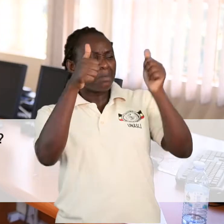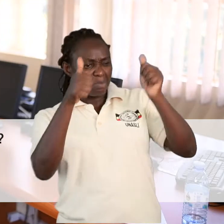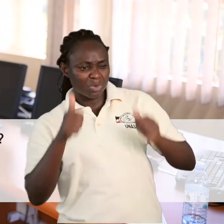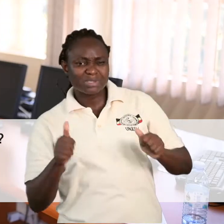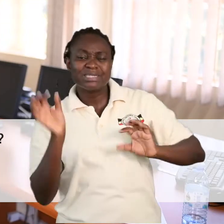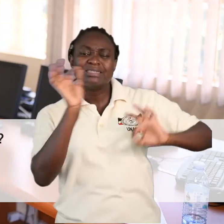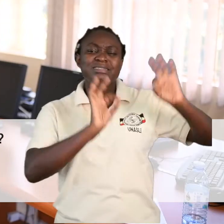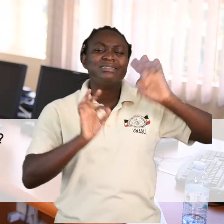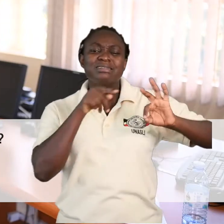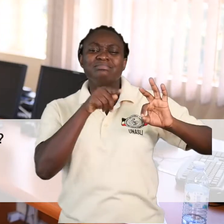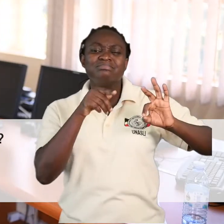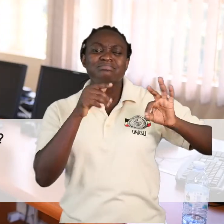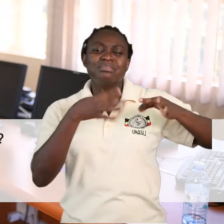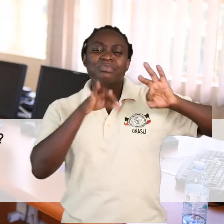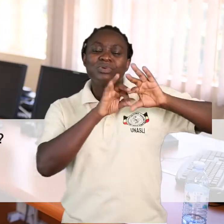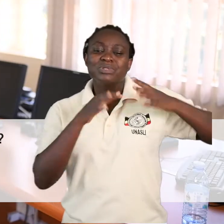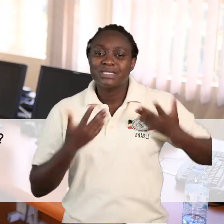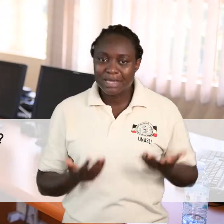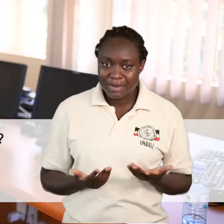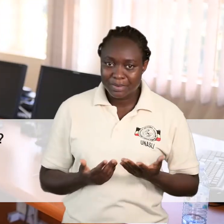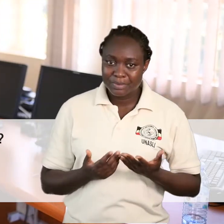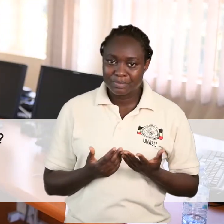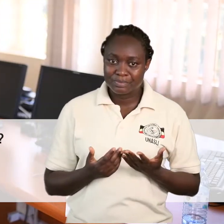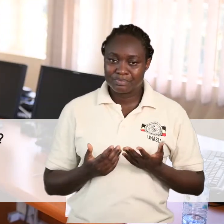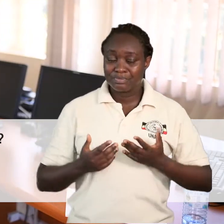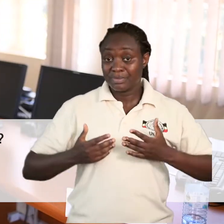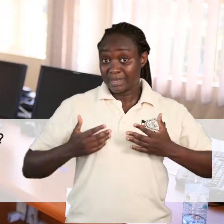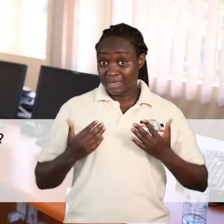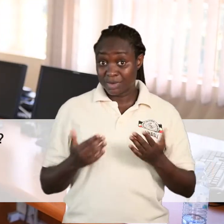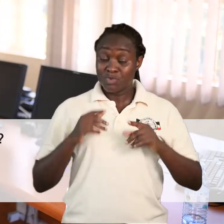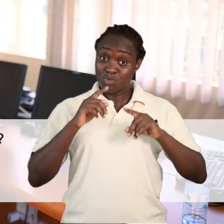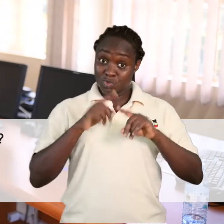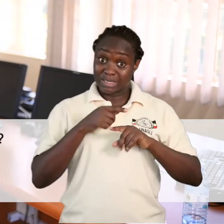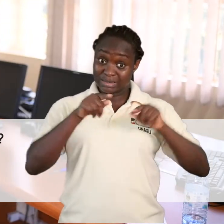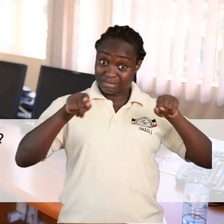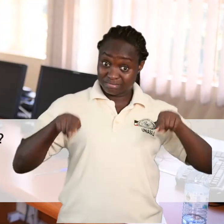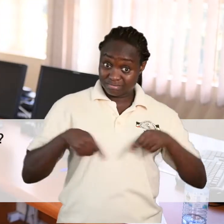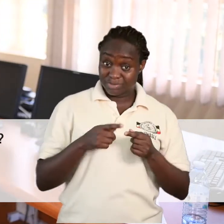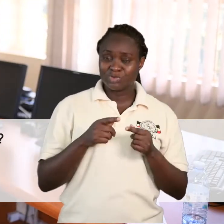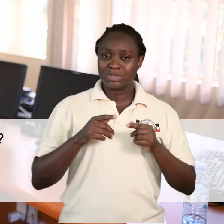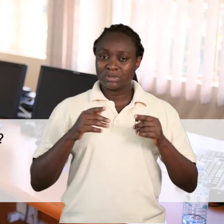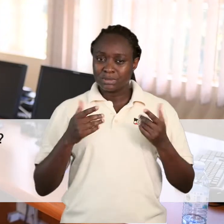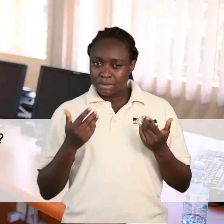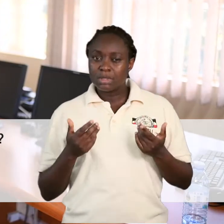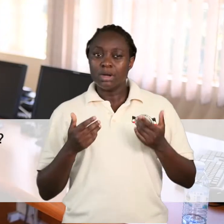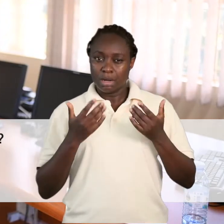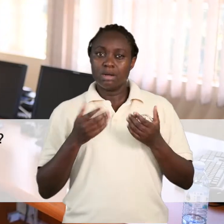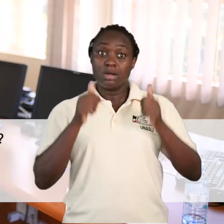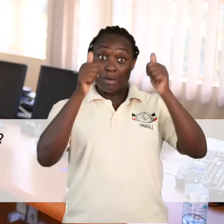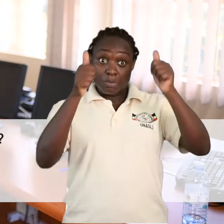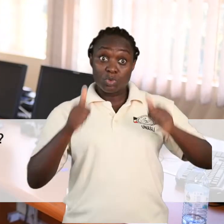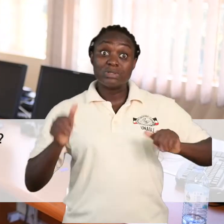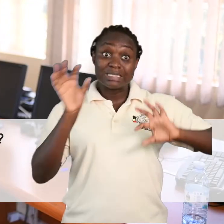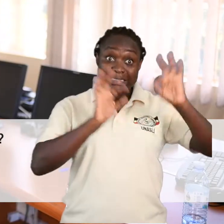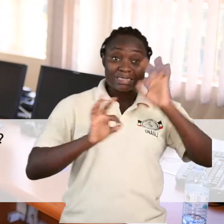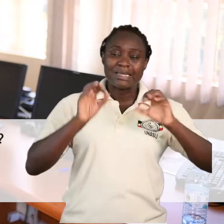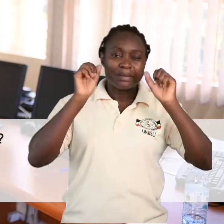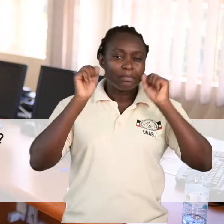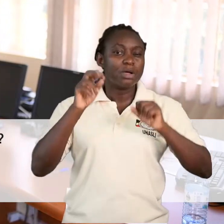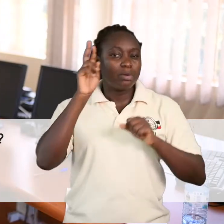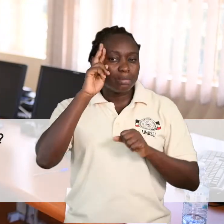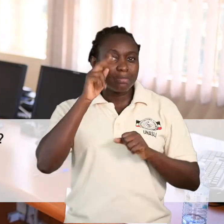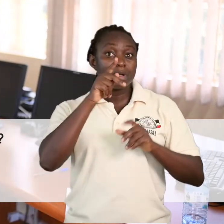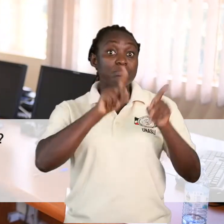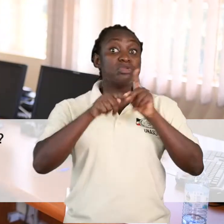era. We are saying that when we go poster designing, we are catching the eye. We are